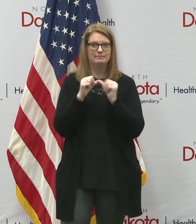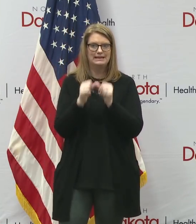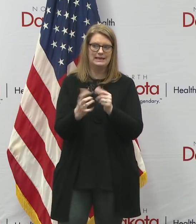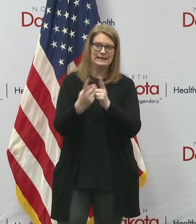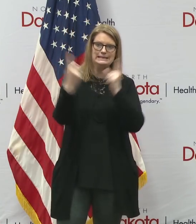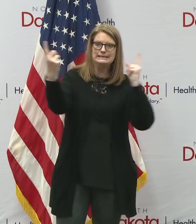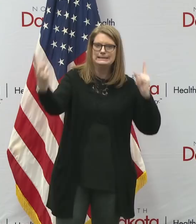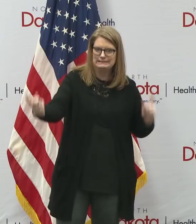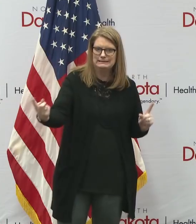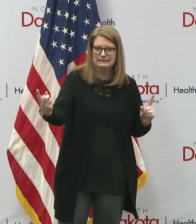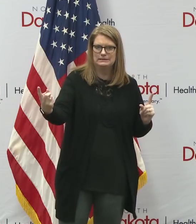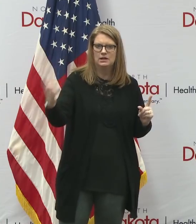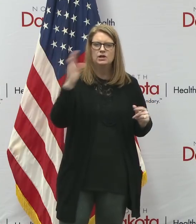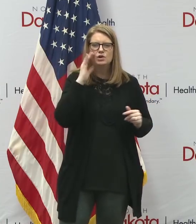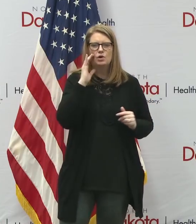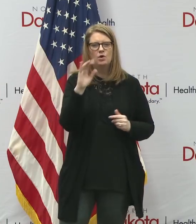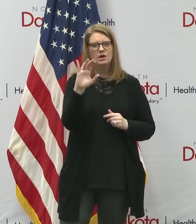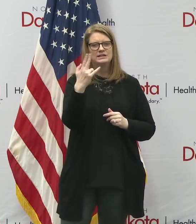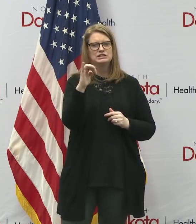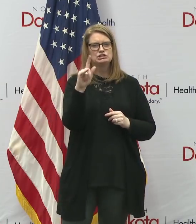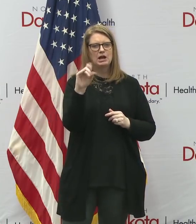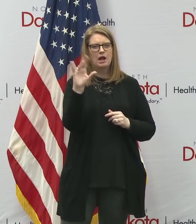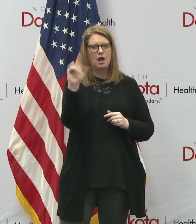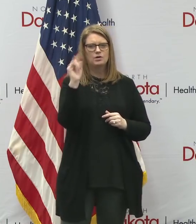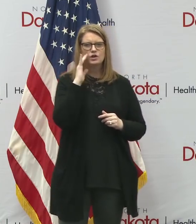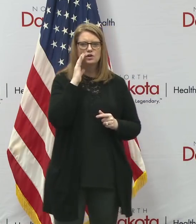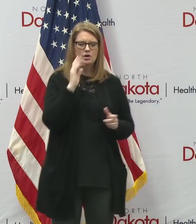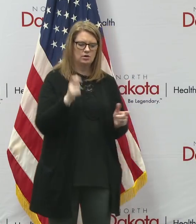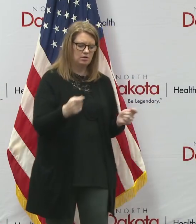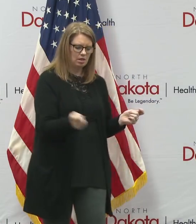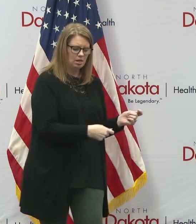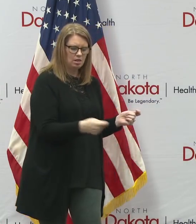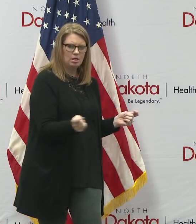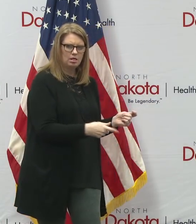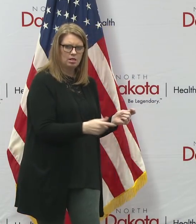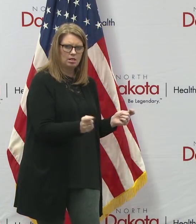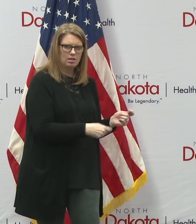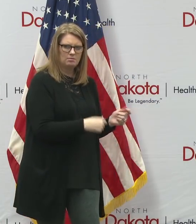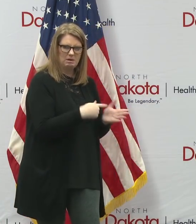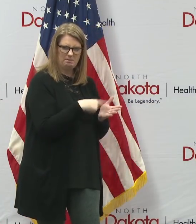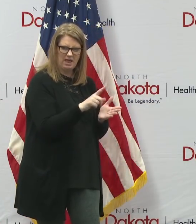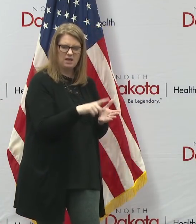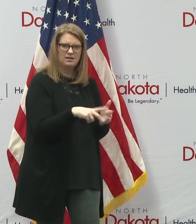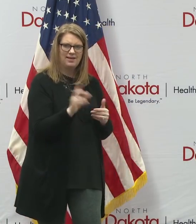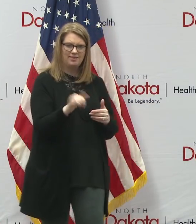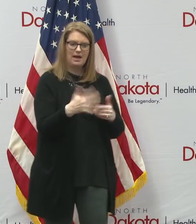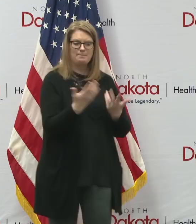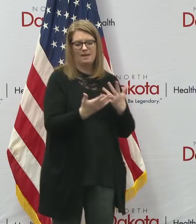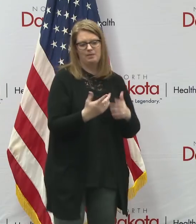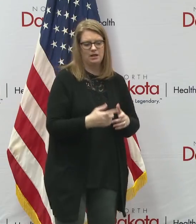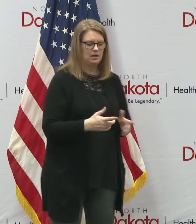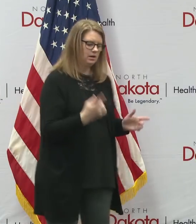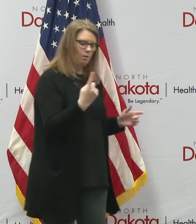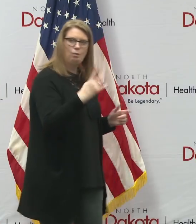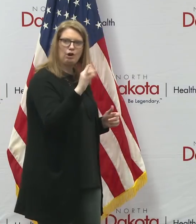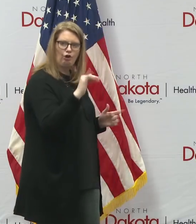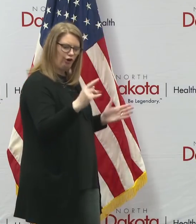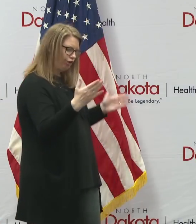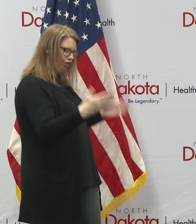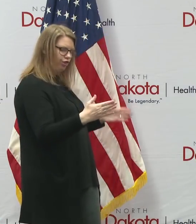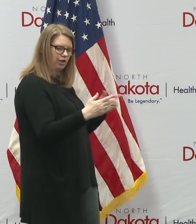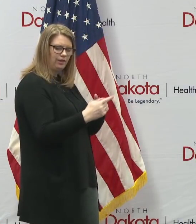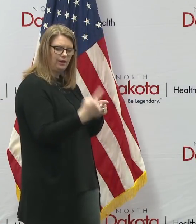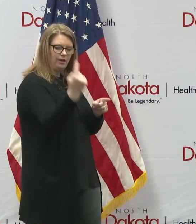checkout line at a supermarket. Maybe there's increased spacing that goes on. Maybe there are limits. I know that many